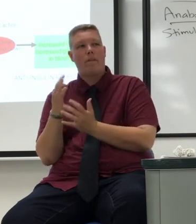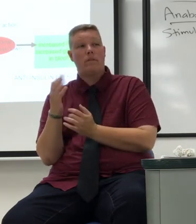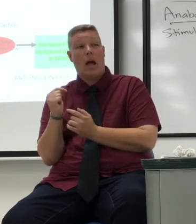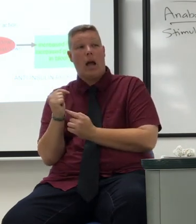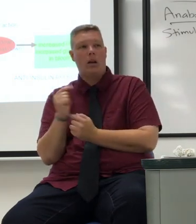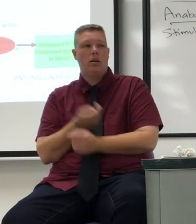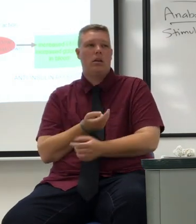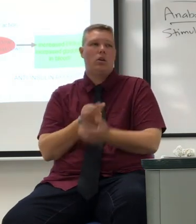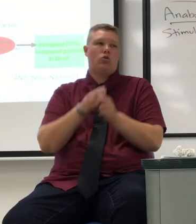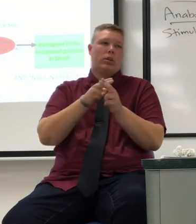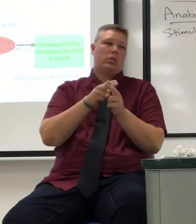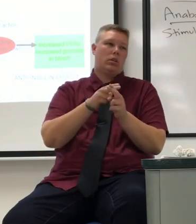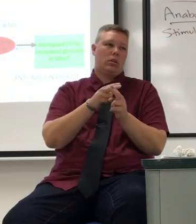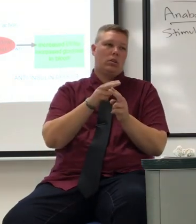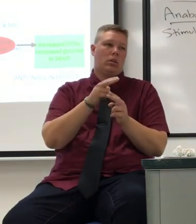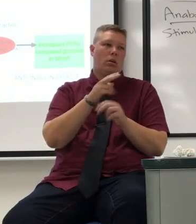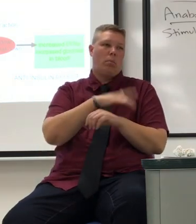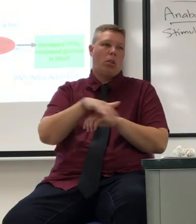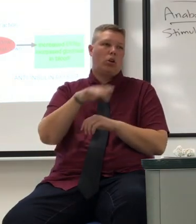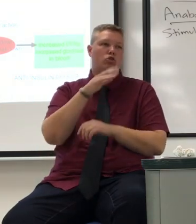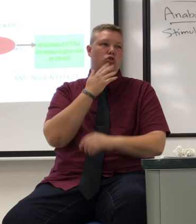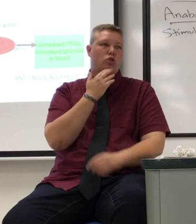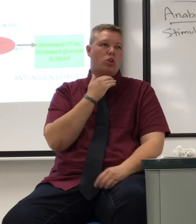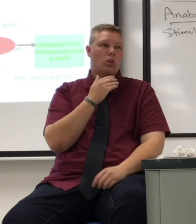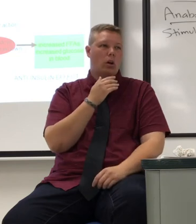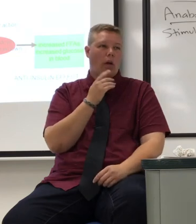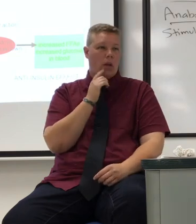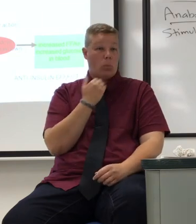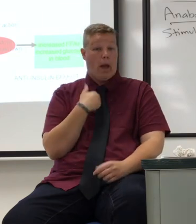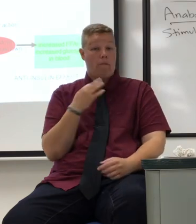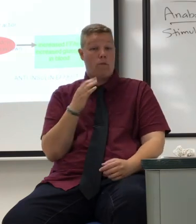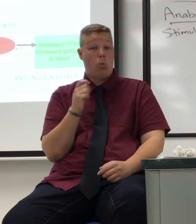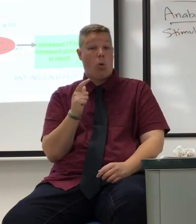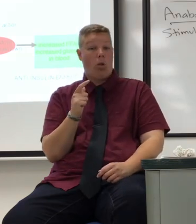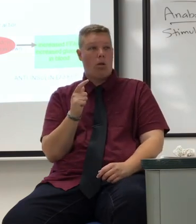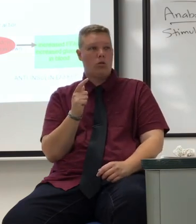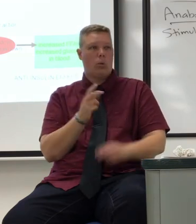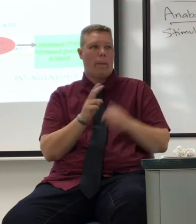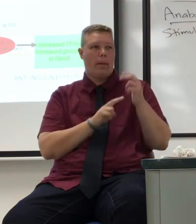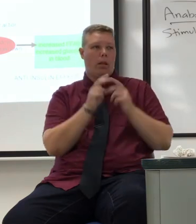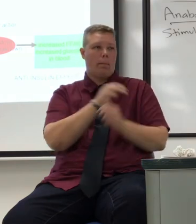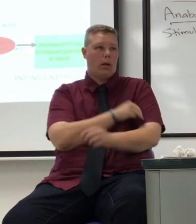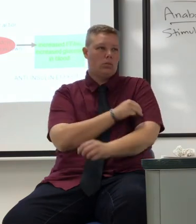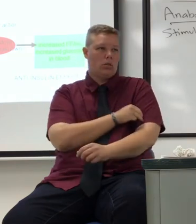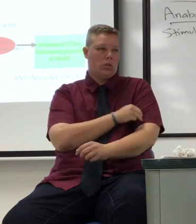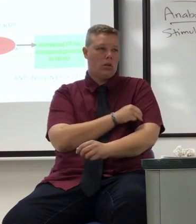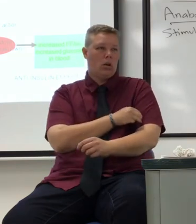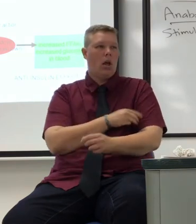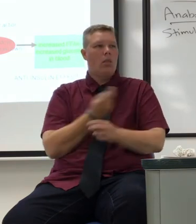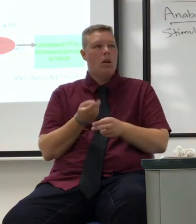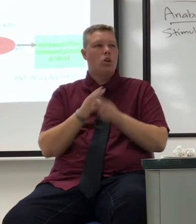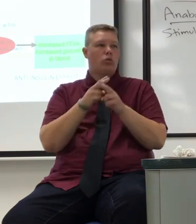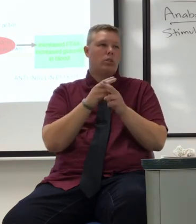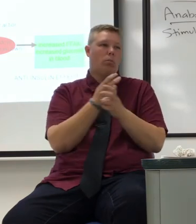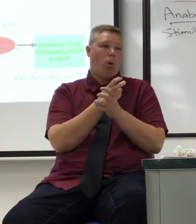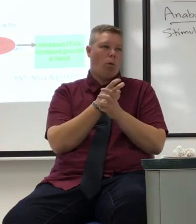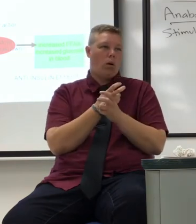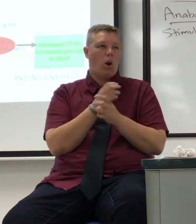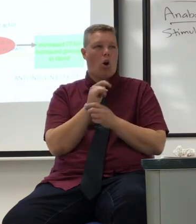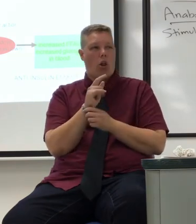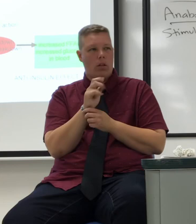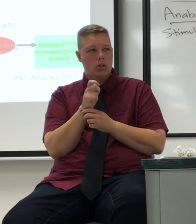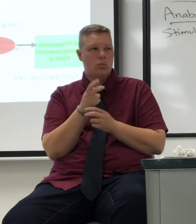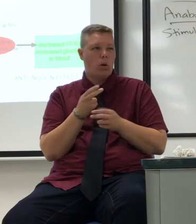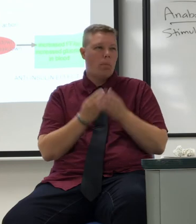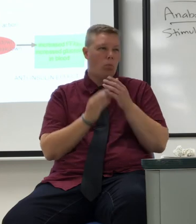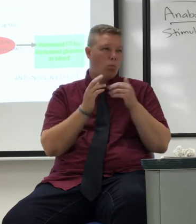your blood sugar, you'll have fuel to build muscle mass, increase bone and cartilage growth. Okay. So growth